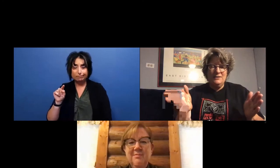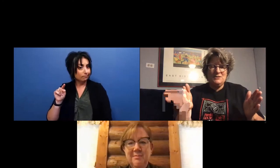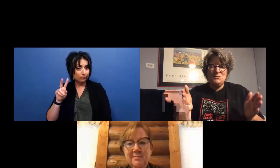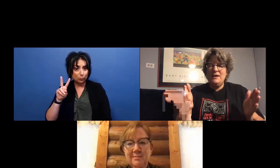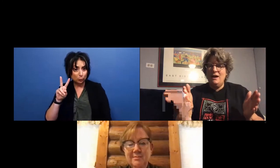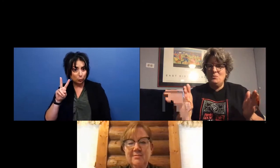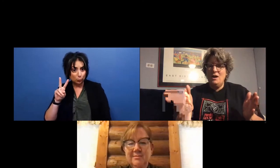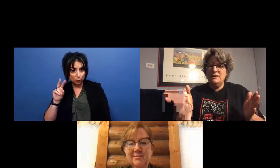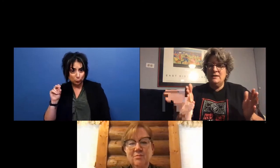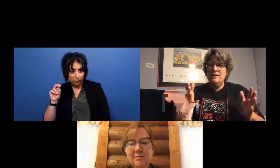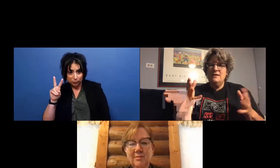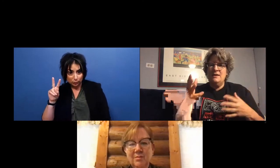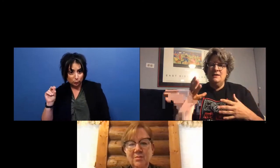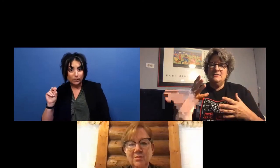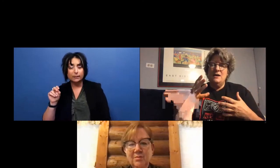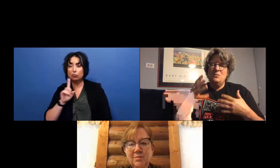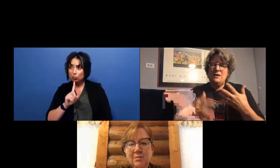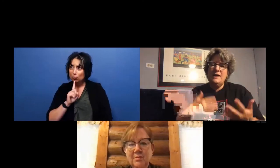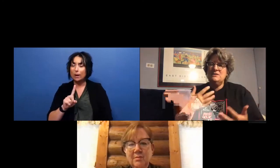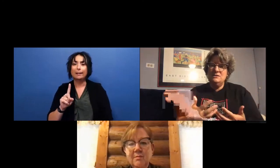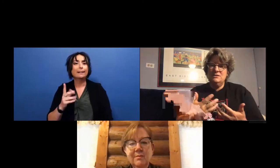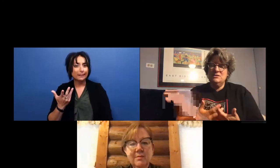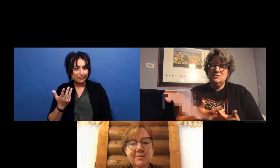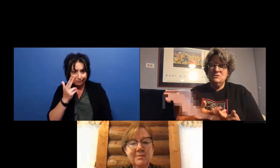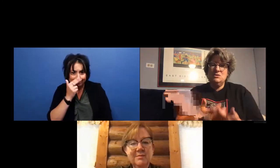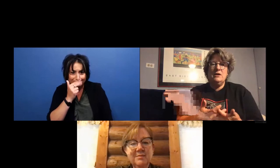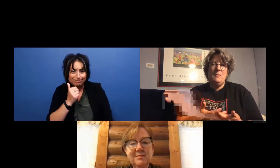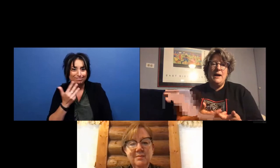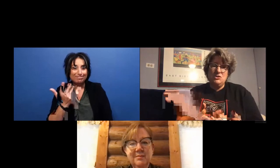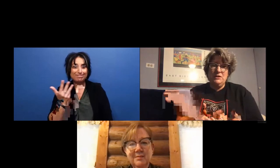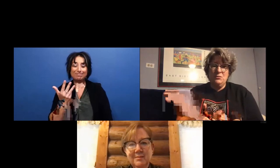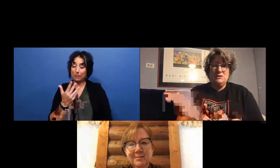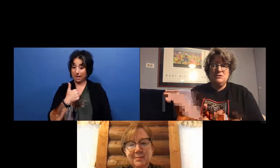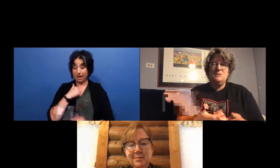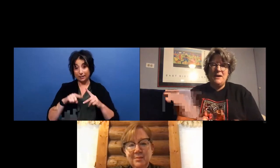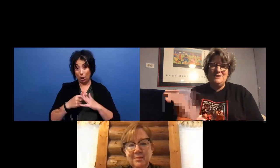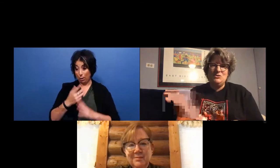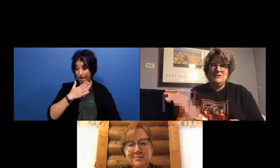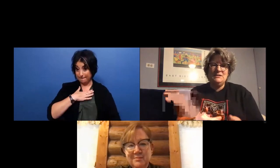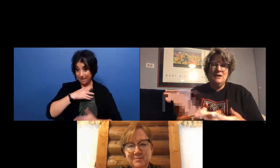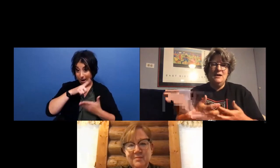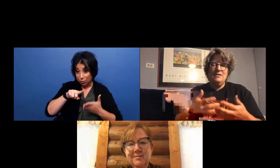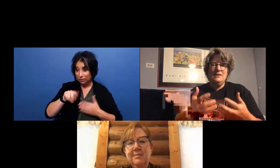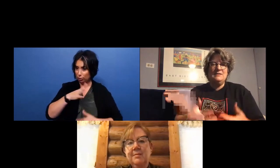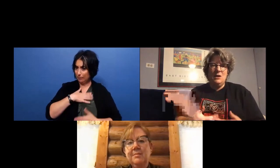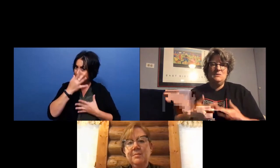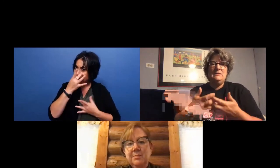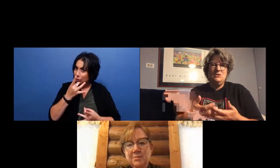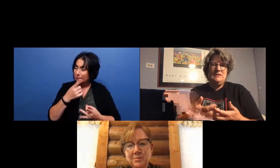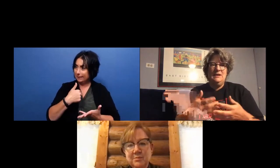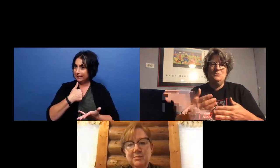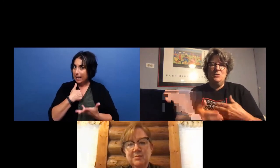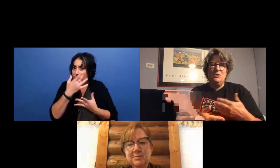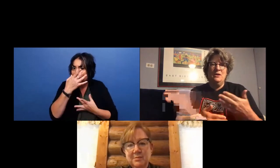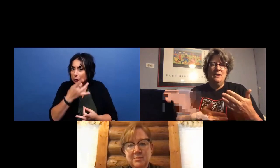2020, it was really ironic that when I started my journey of research and my interests, the things that I was